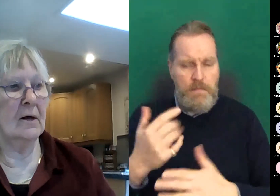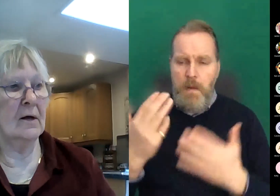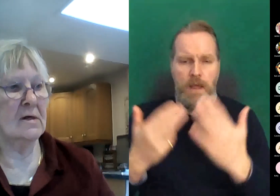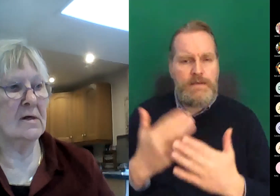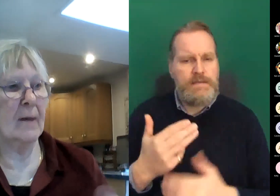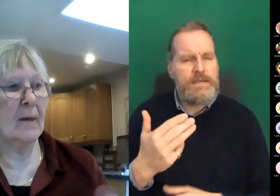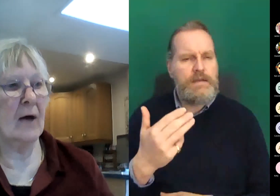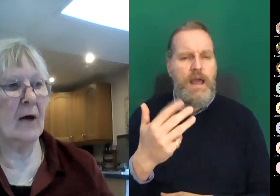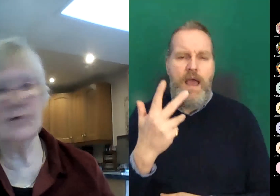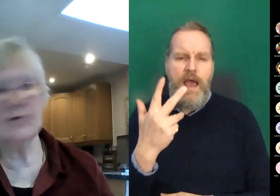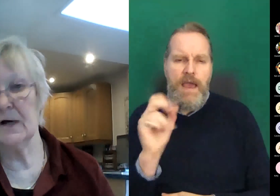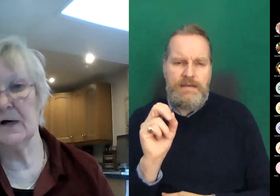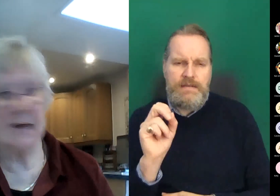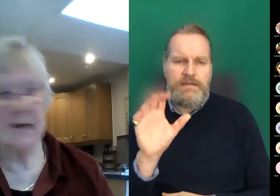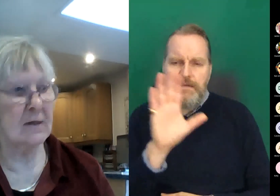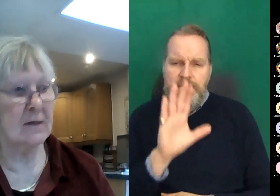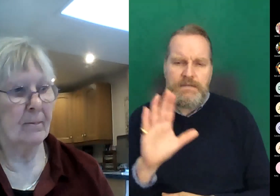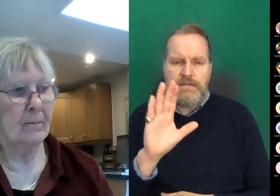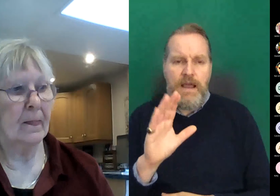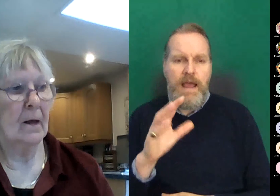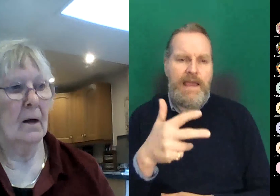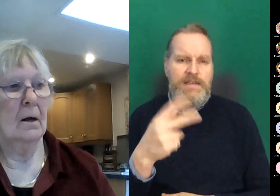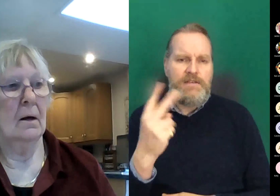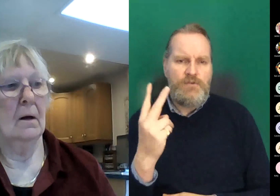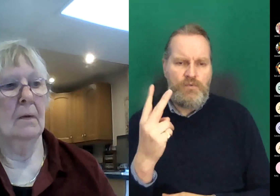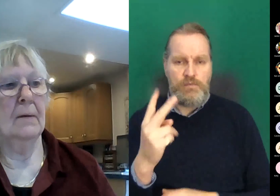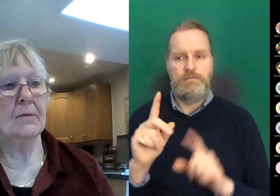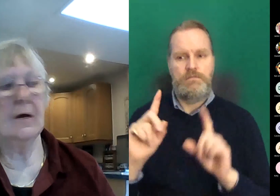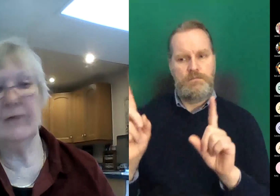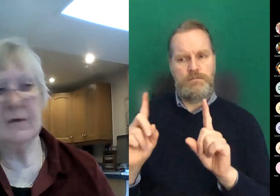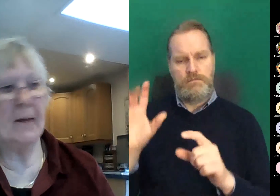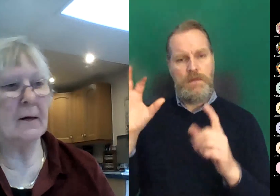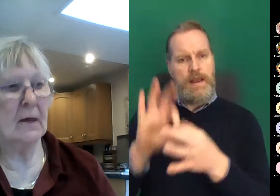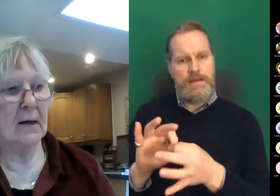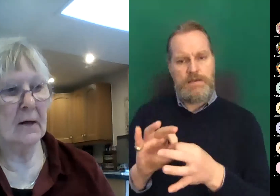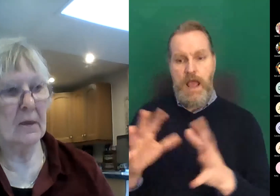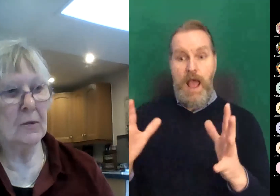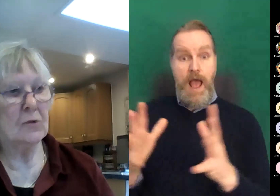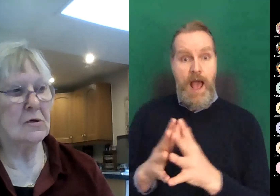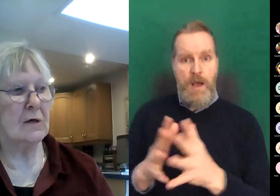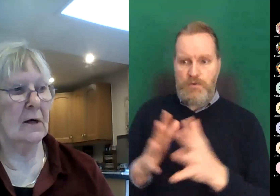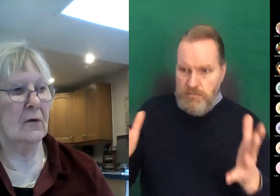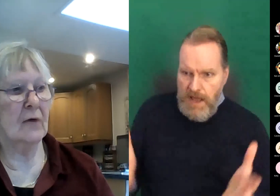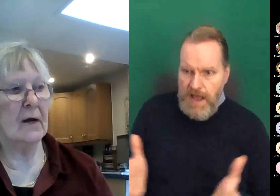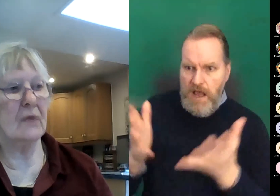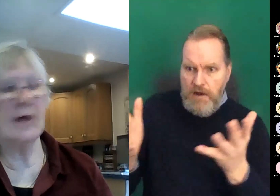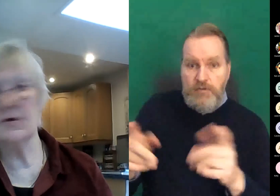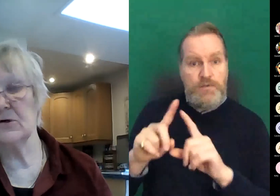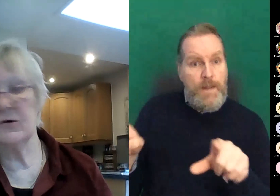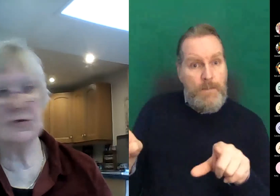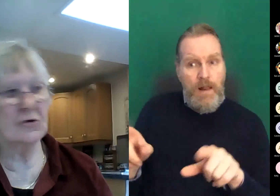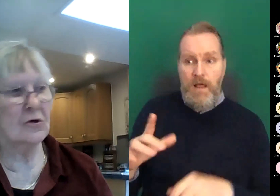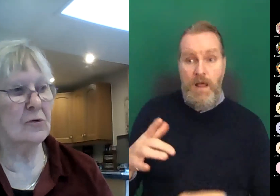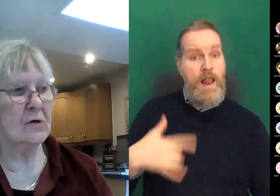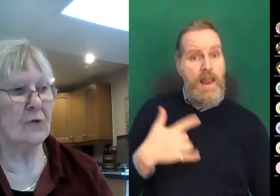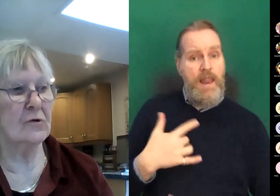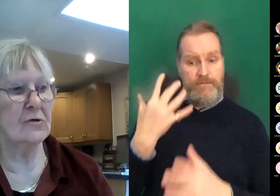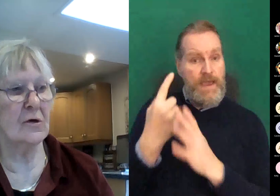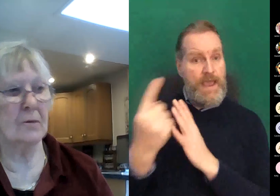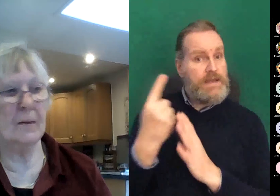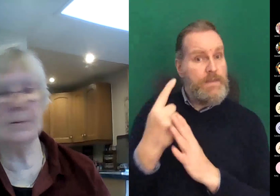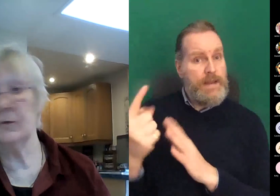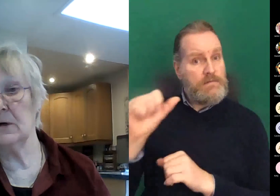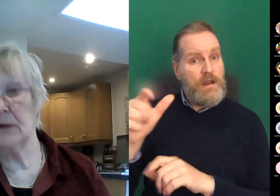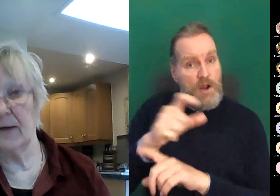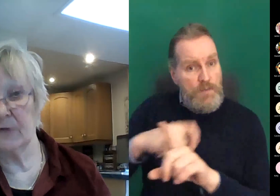in the early 80s about how to facilitate people to live independently in the community and create new